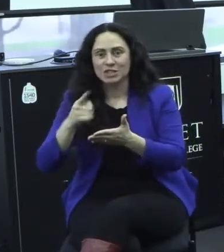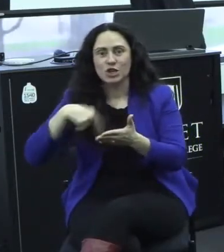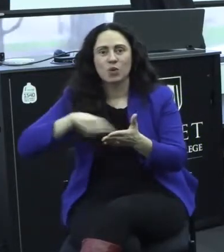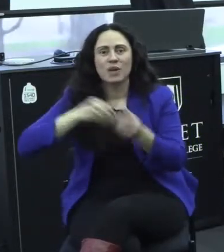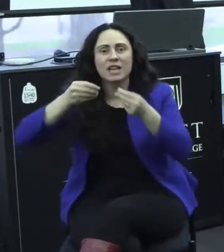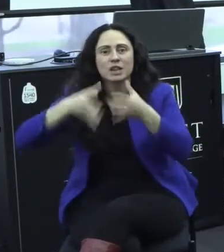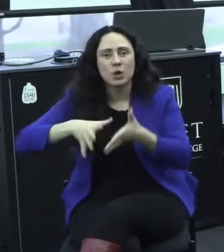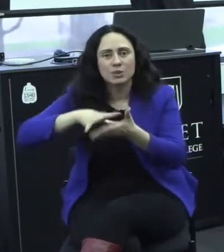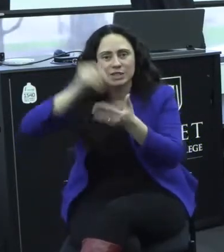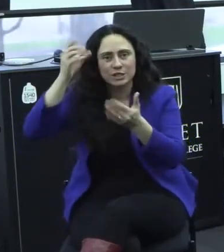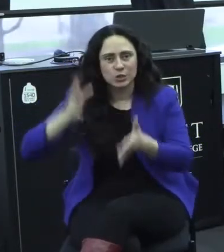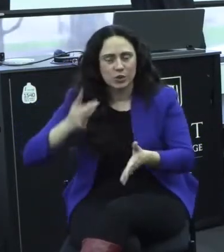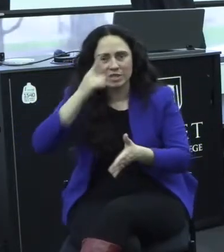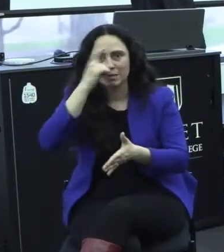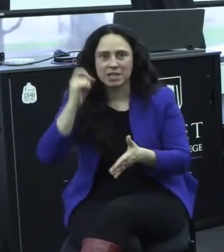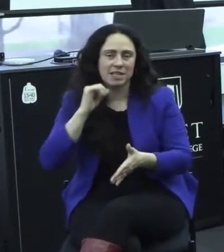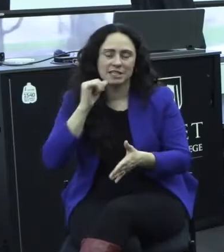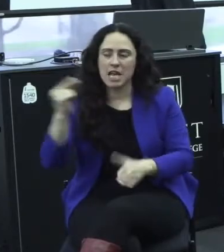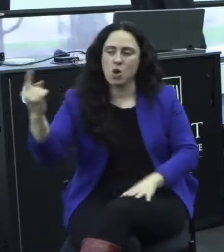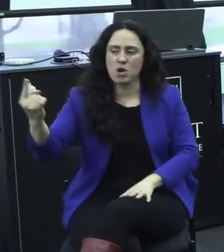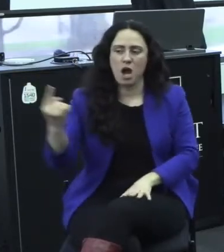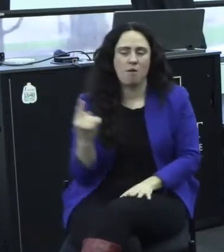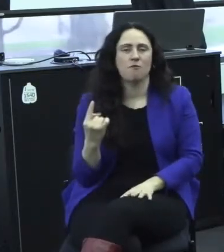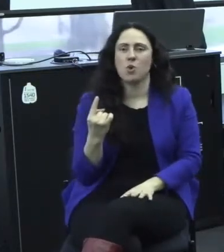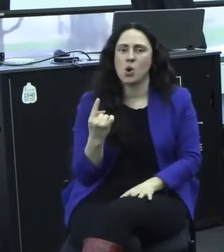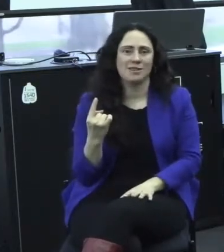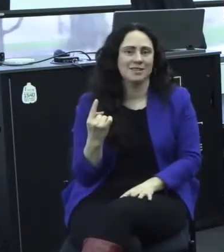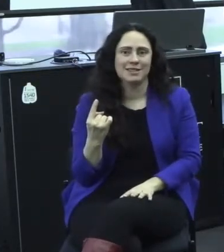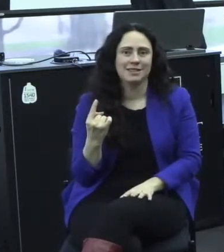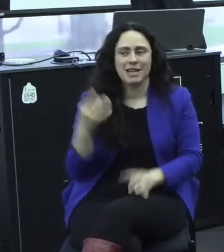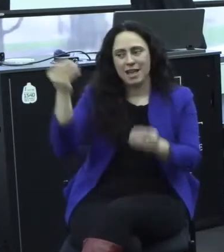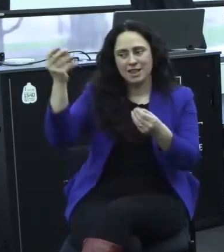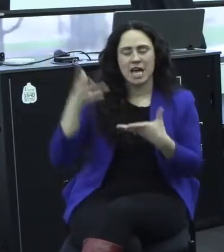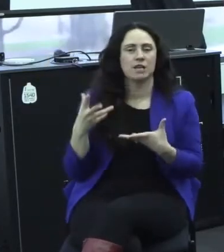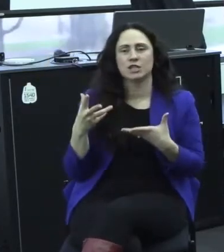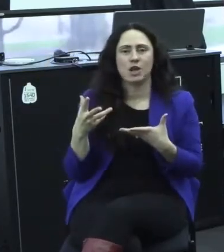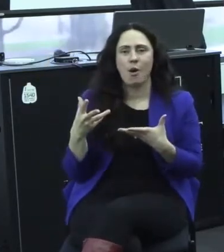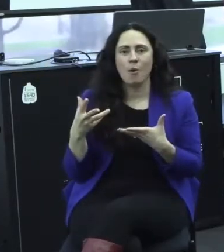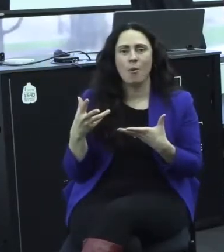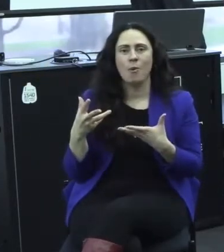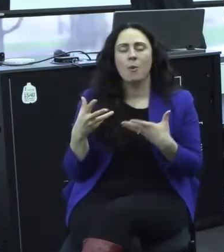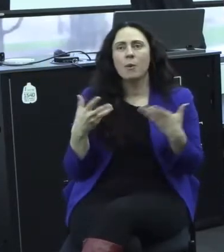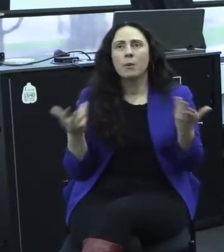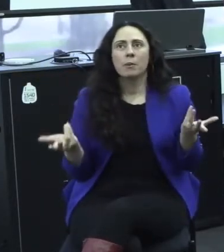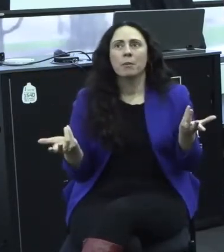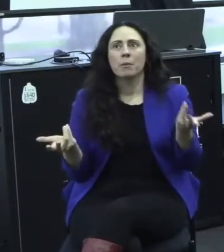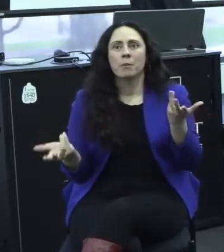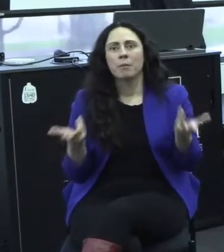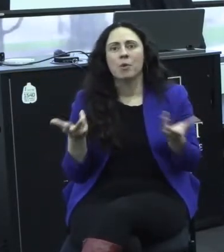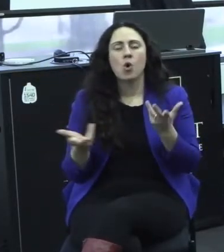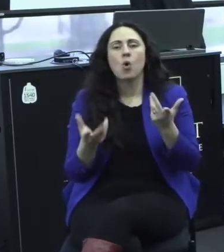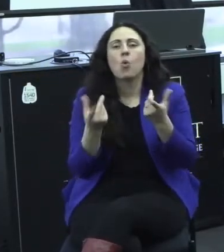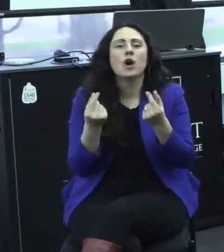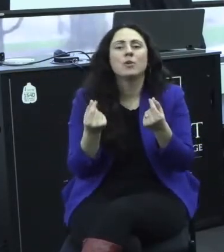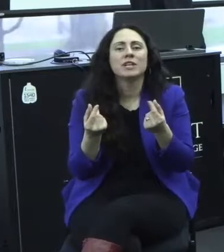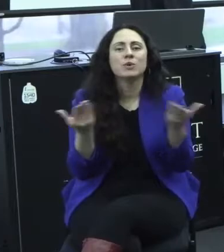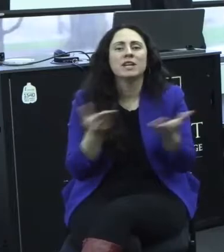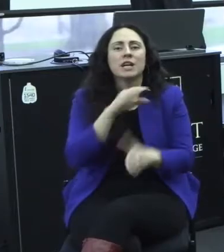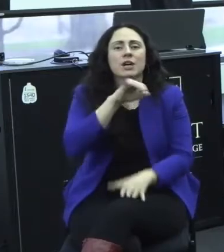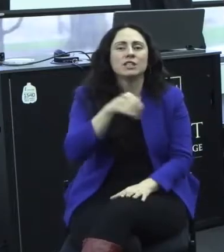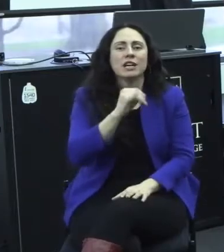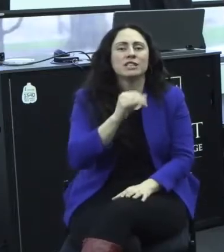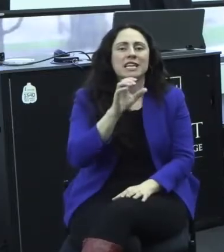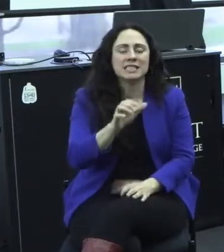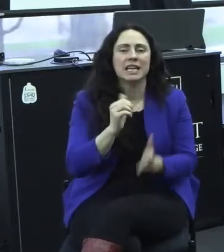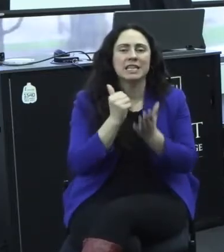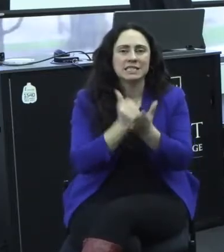students because they don't come forward and let us know. So what are we doing here at JJC